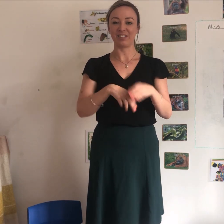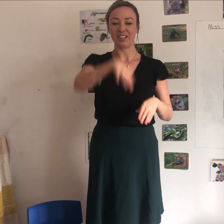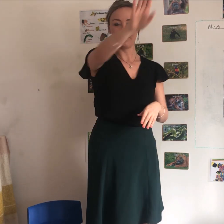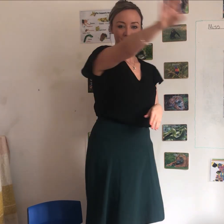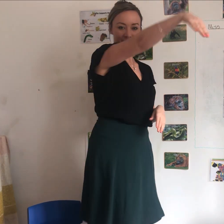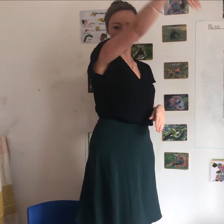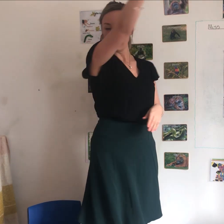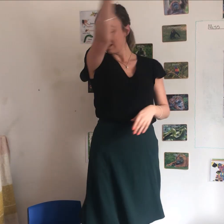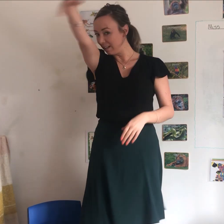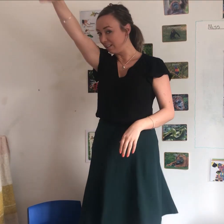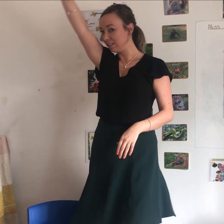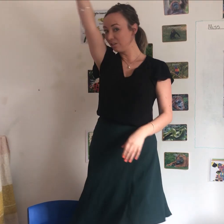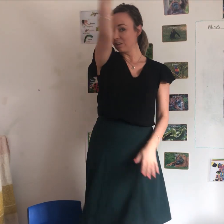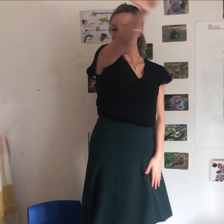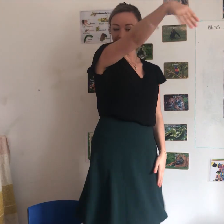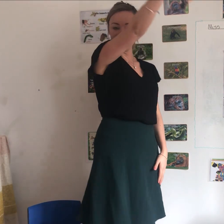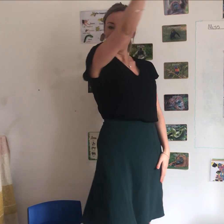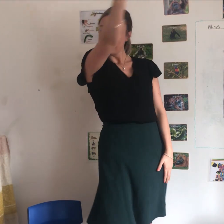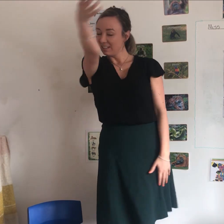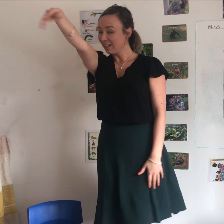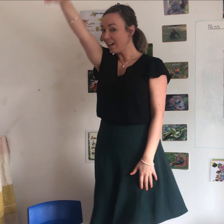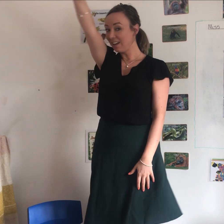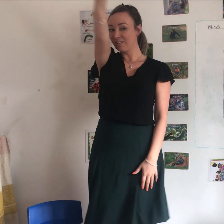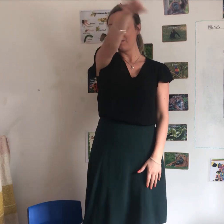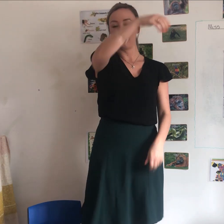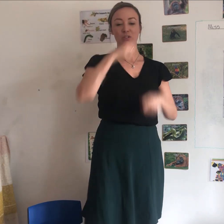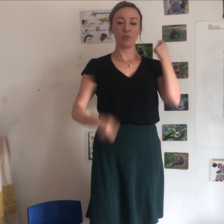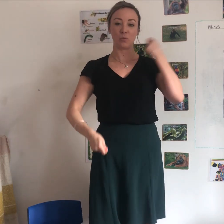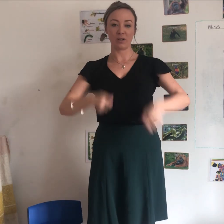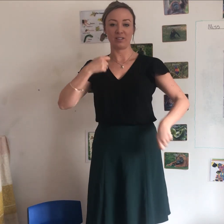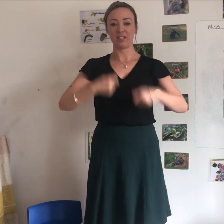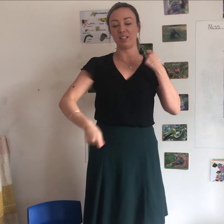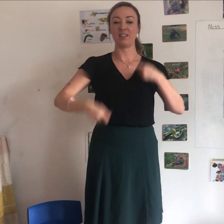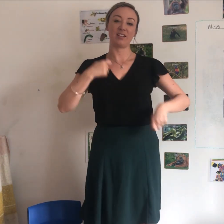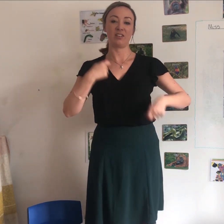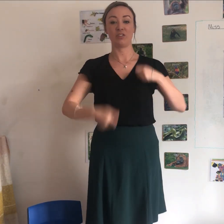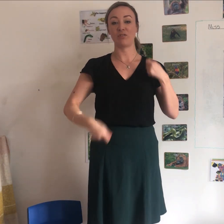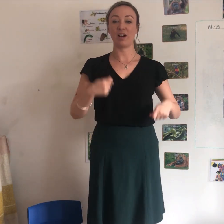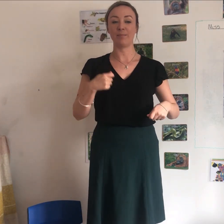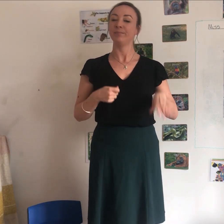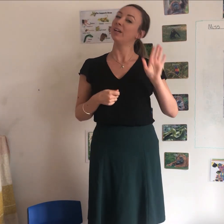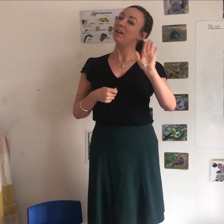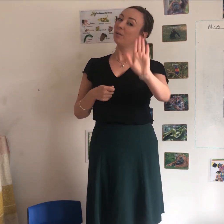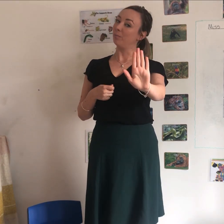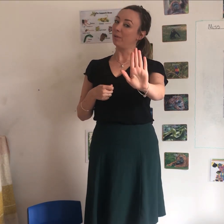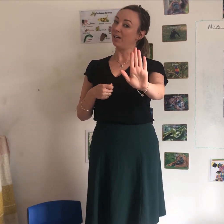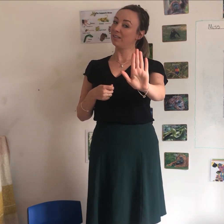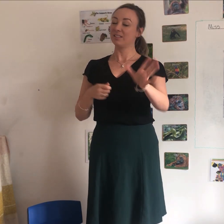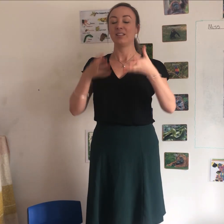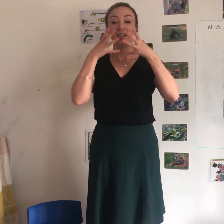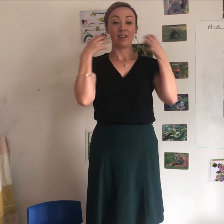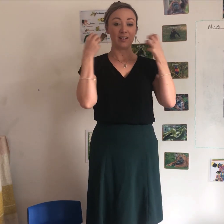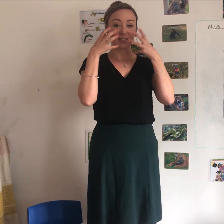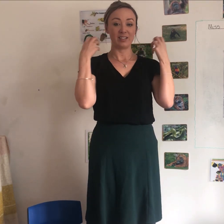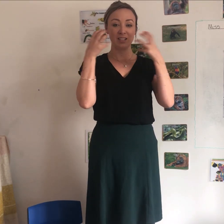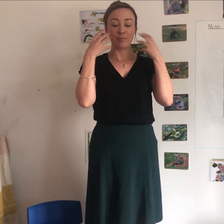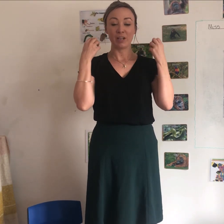After, Isono the elephant wanted the drum, but